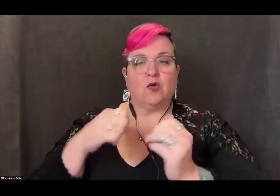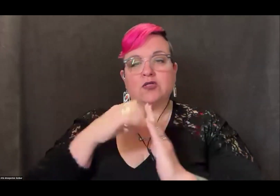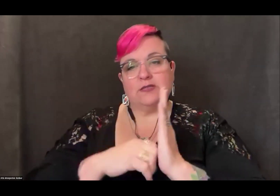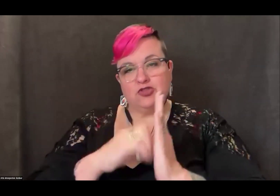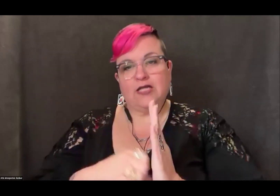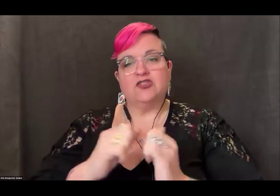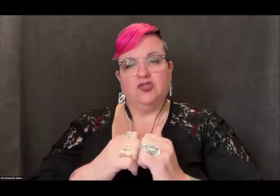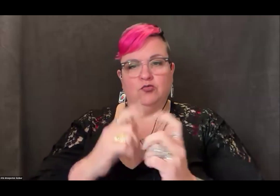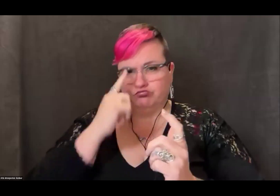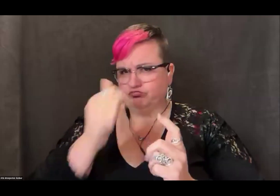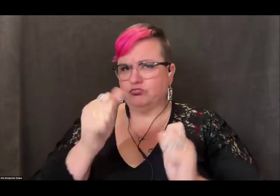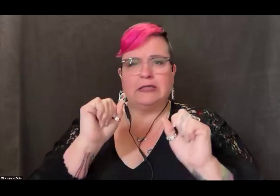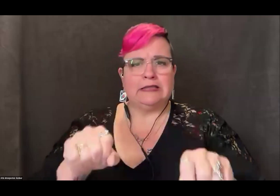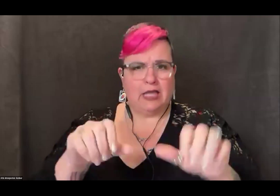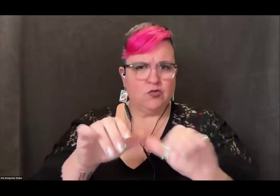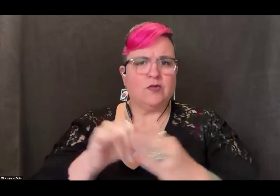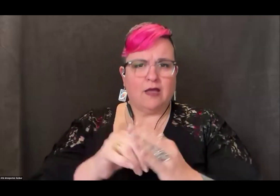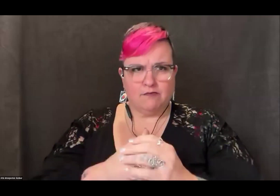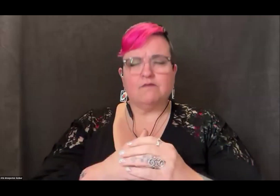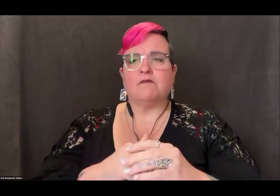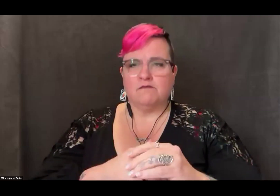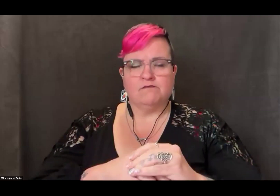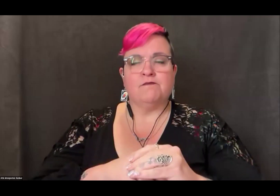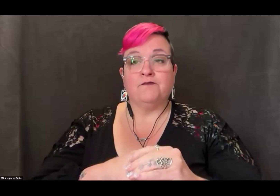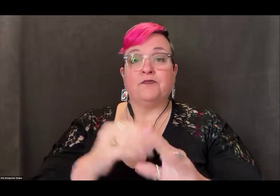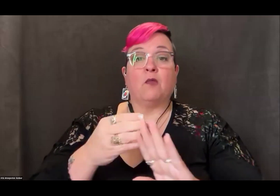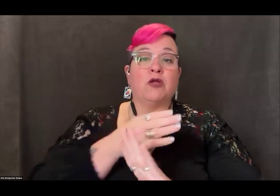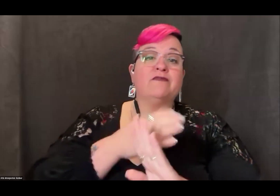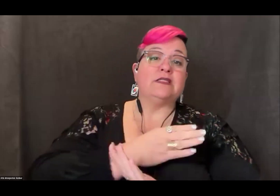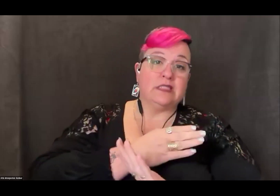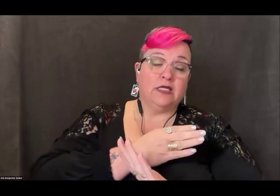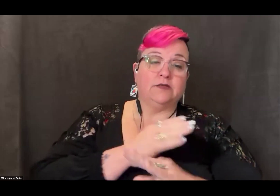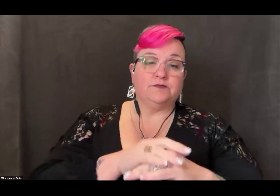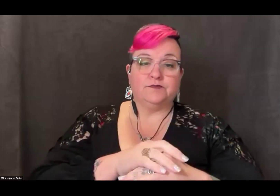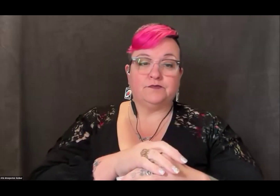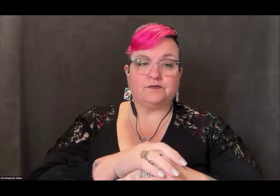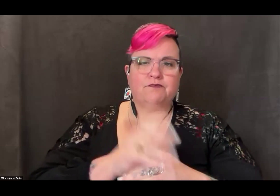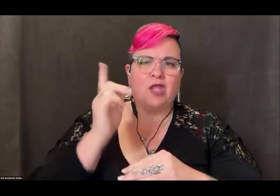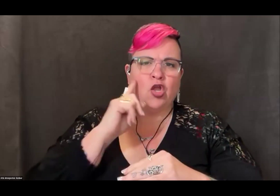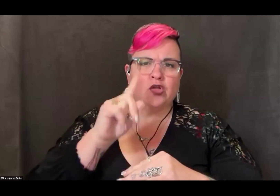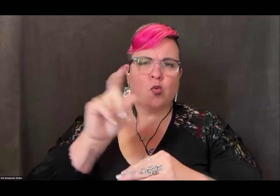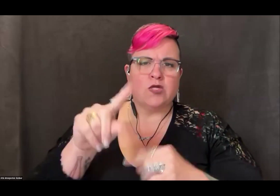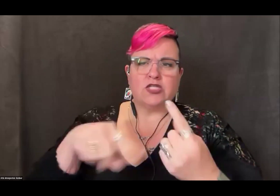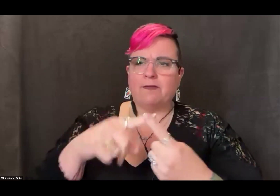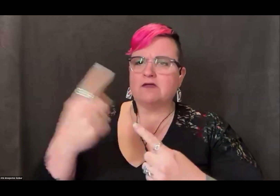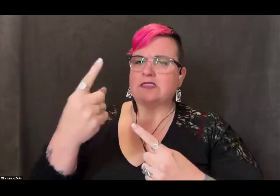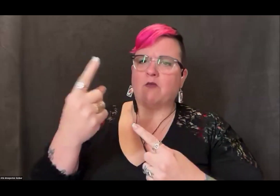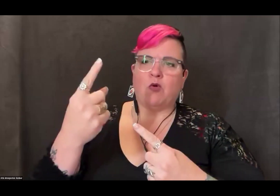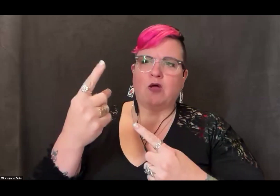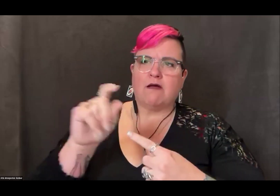subtract, you can feel free to do so. Previously, I heard a question about someone